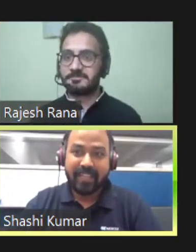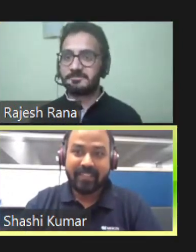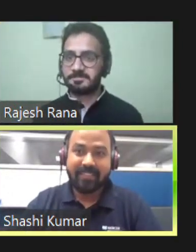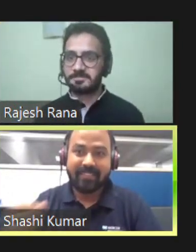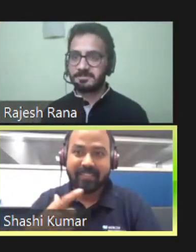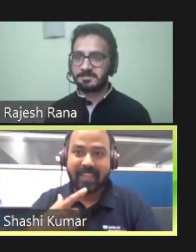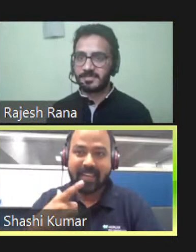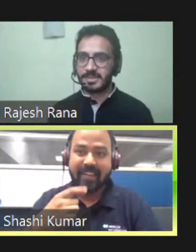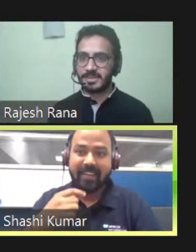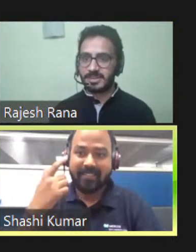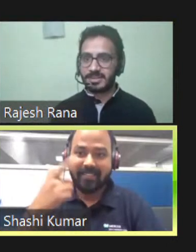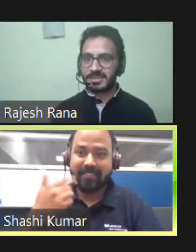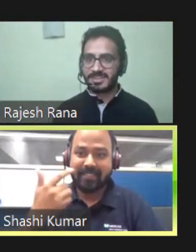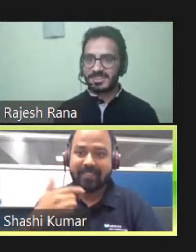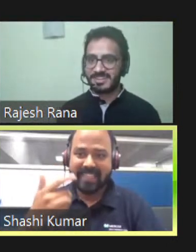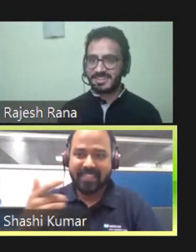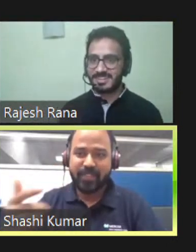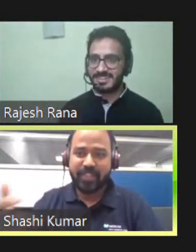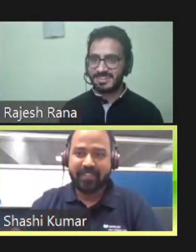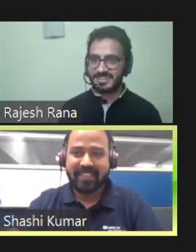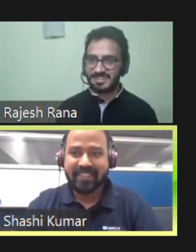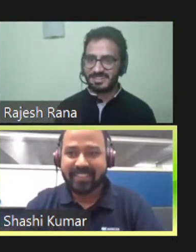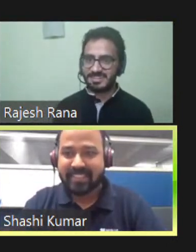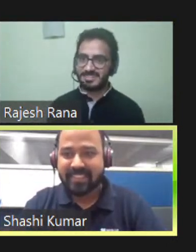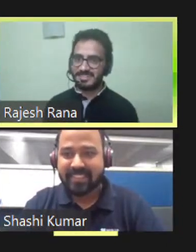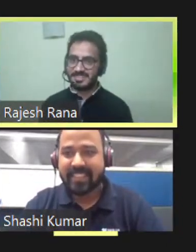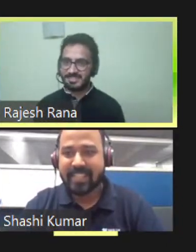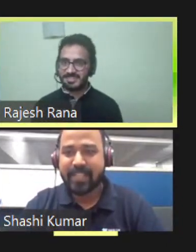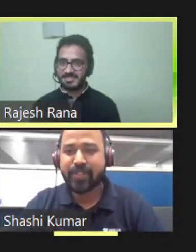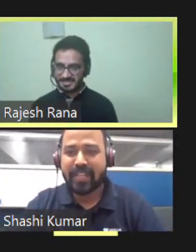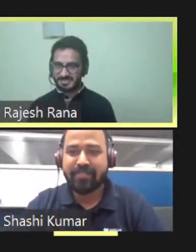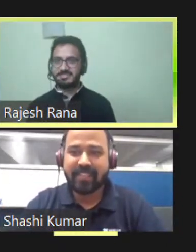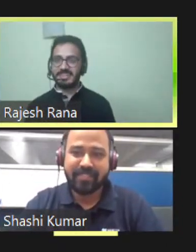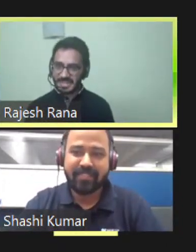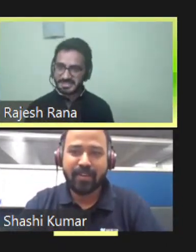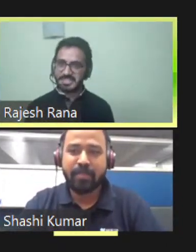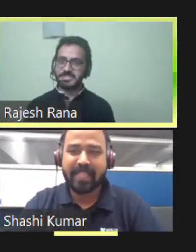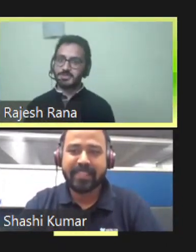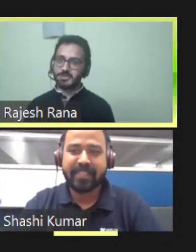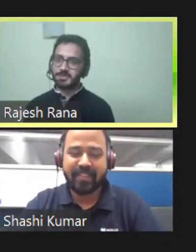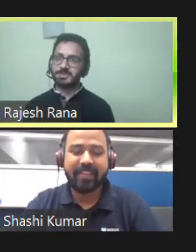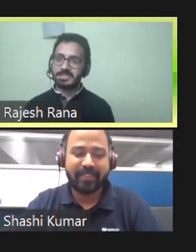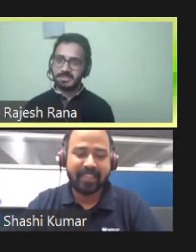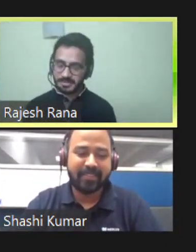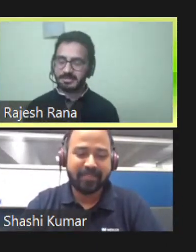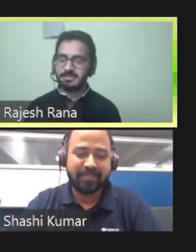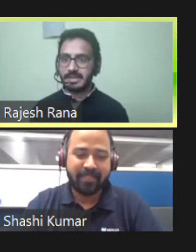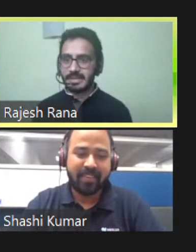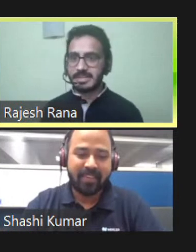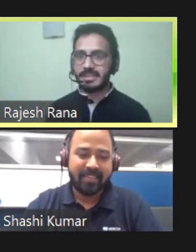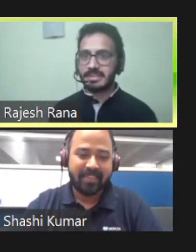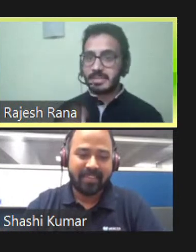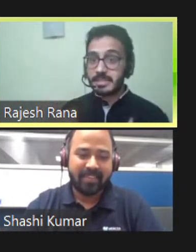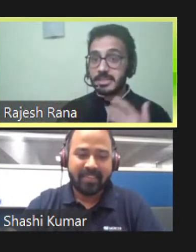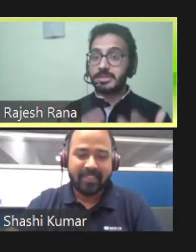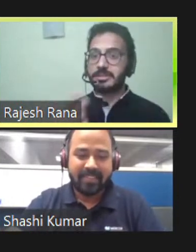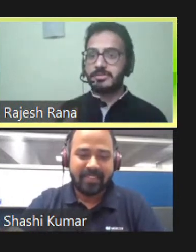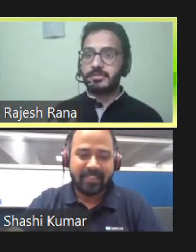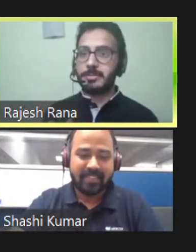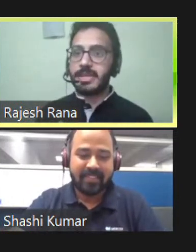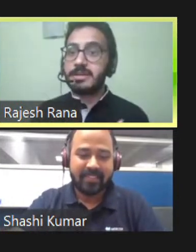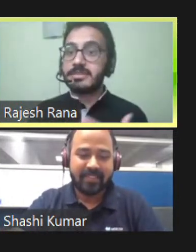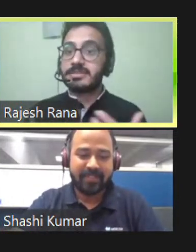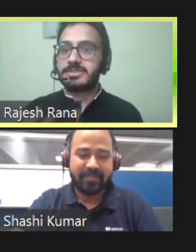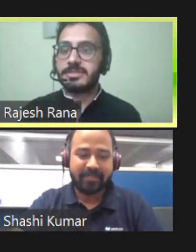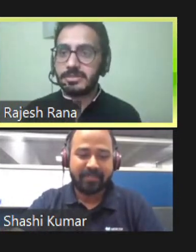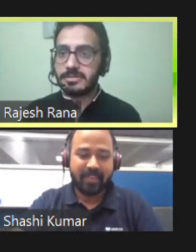your face and gesture. It's a gesture and face. Right. That's true. Right. There